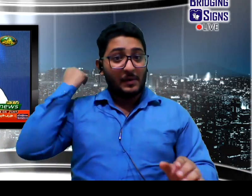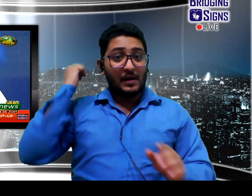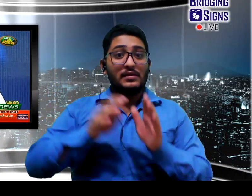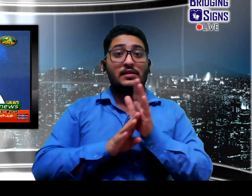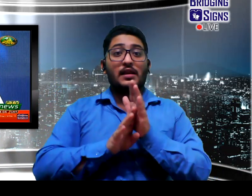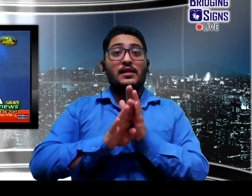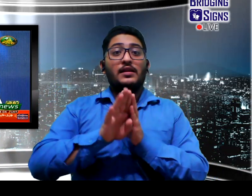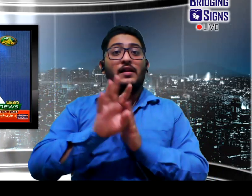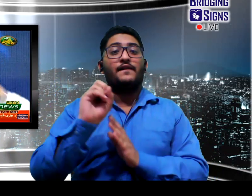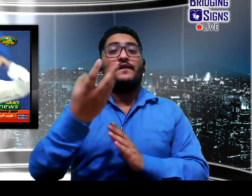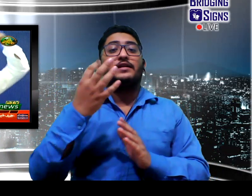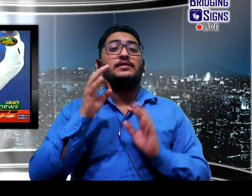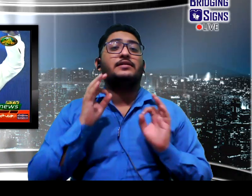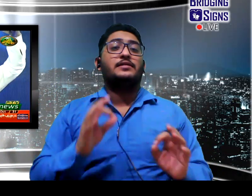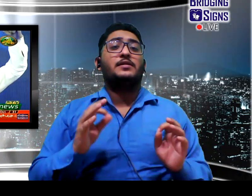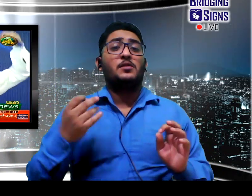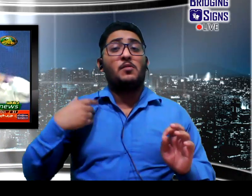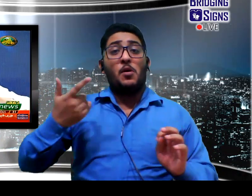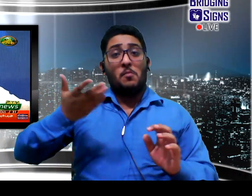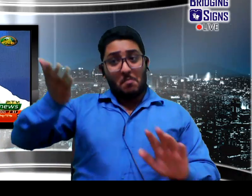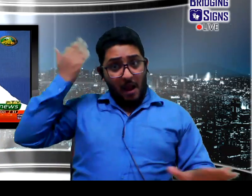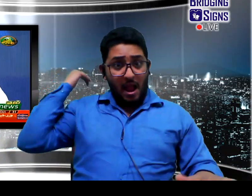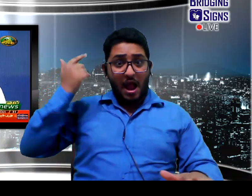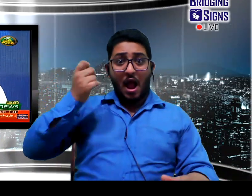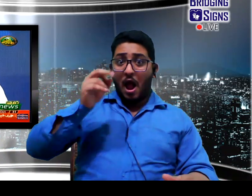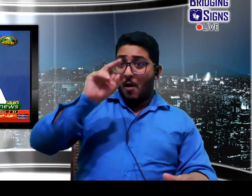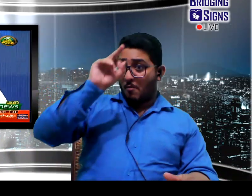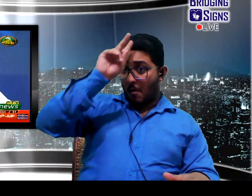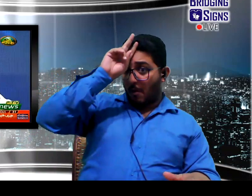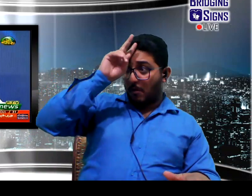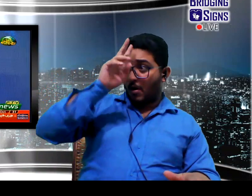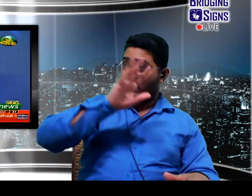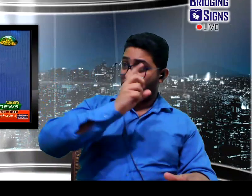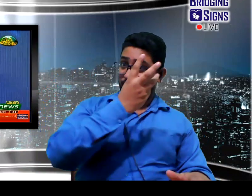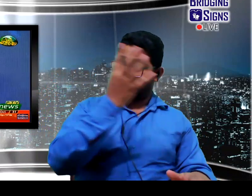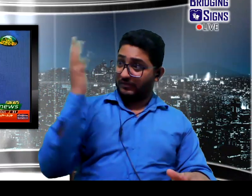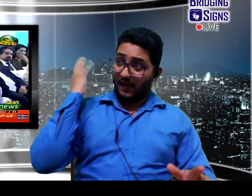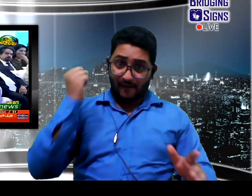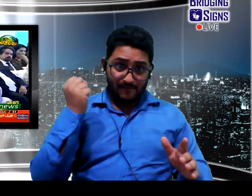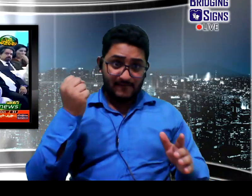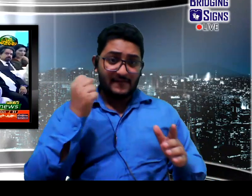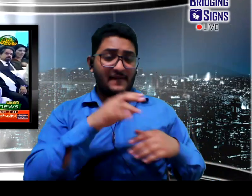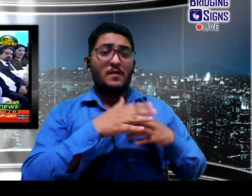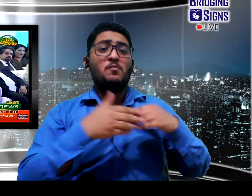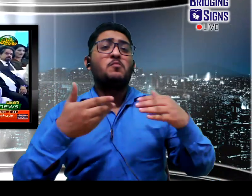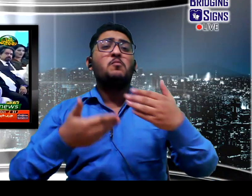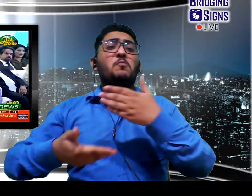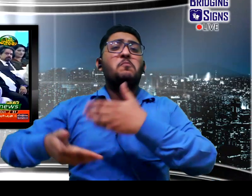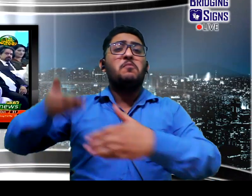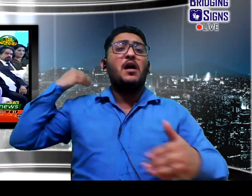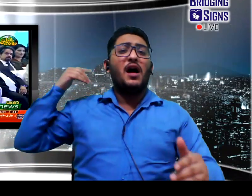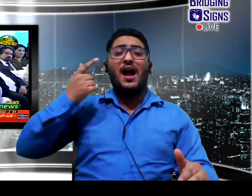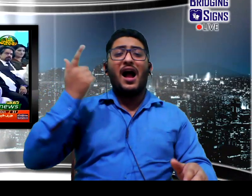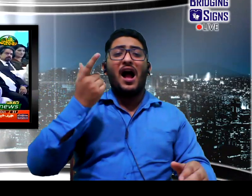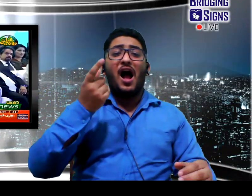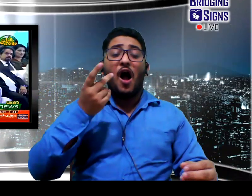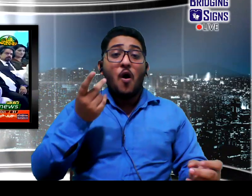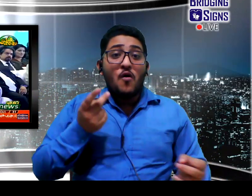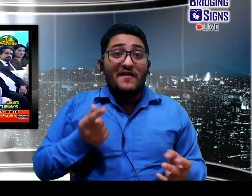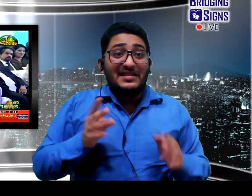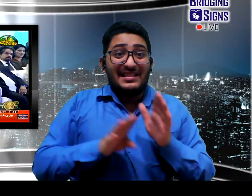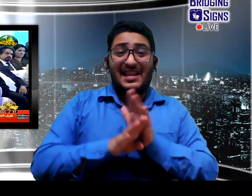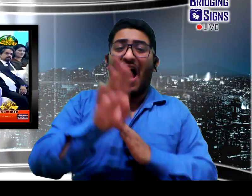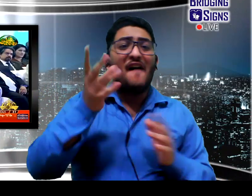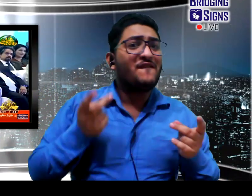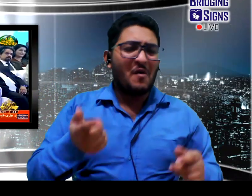inequality of income. So we had some very rich people, and majority people in the beginning did not really taste the fruits of that